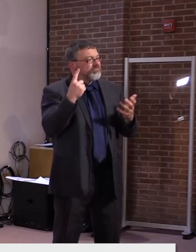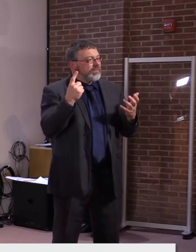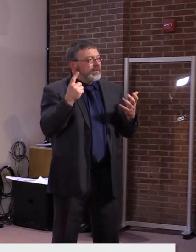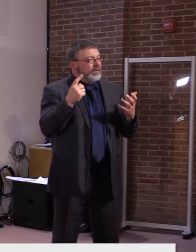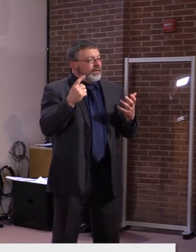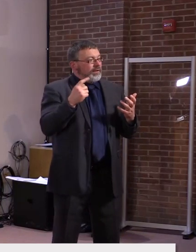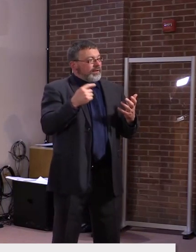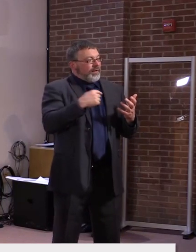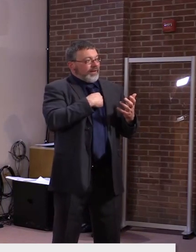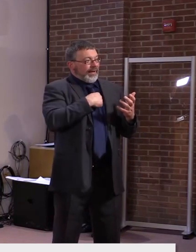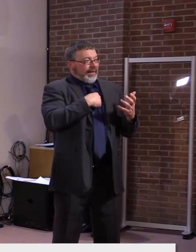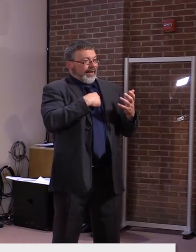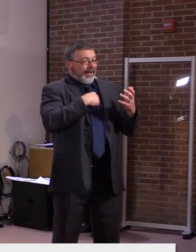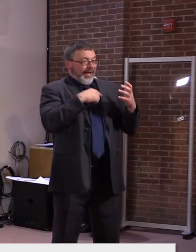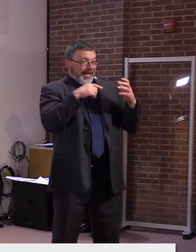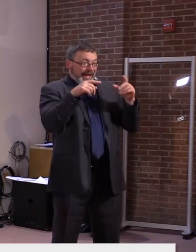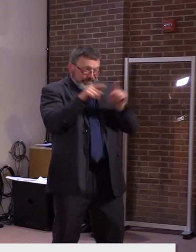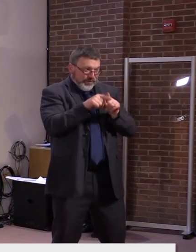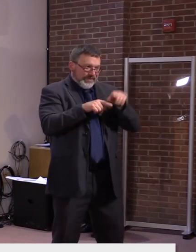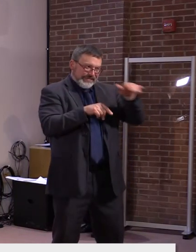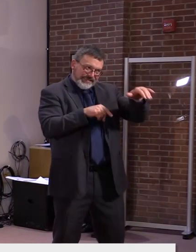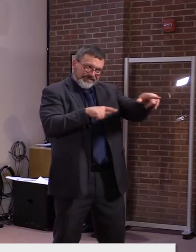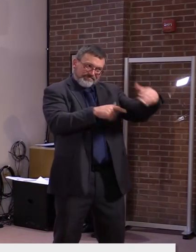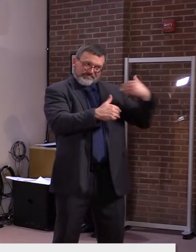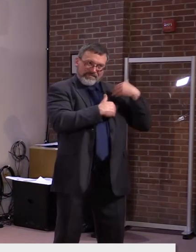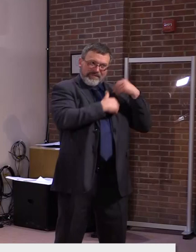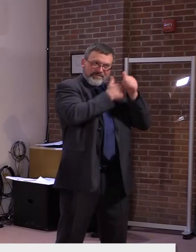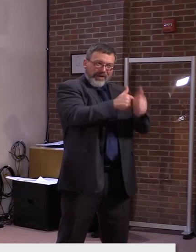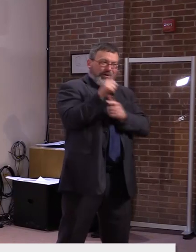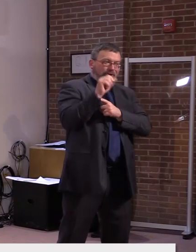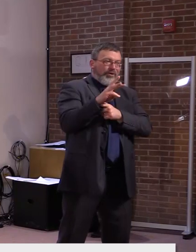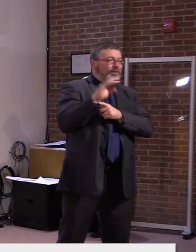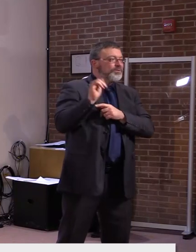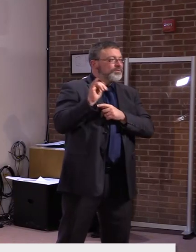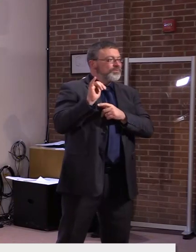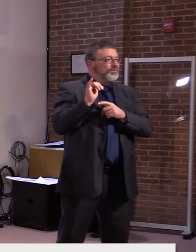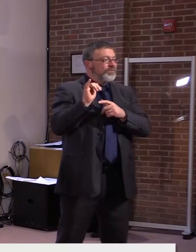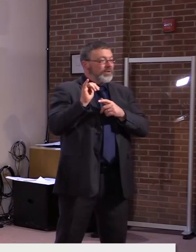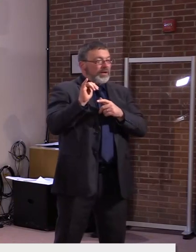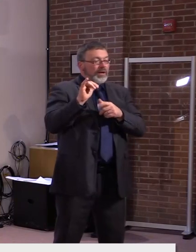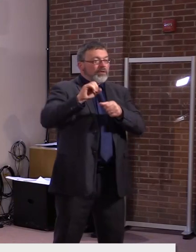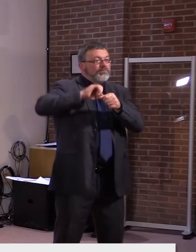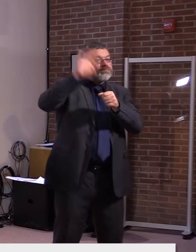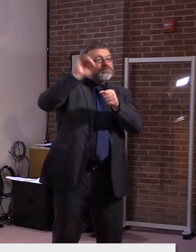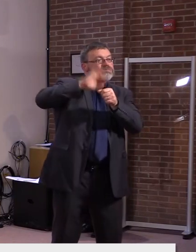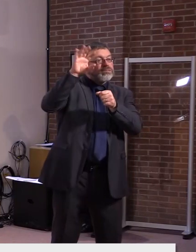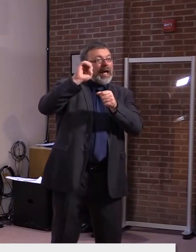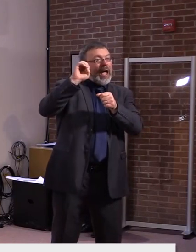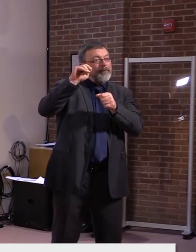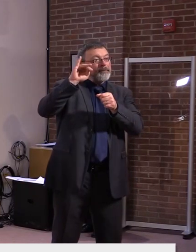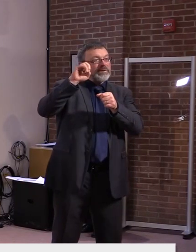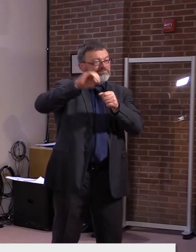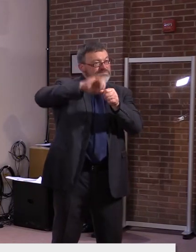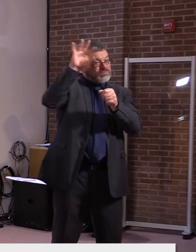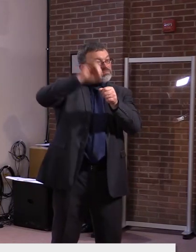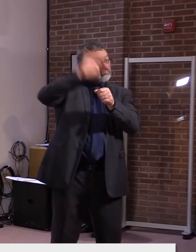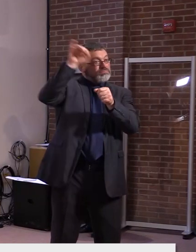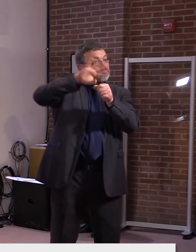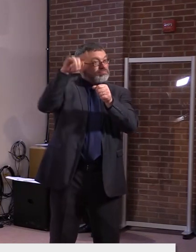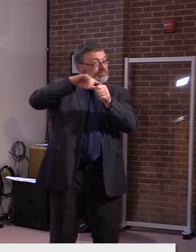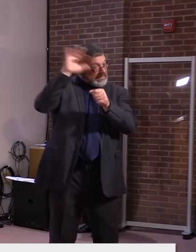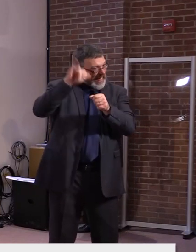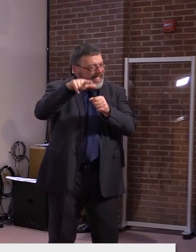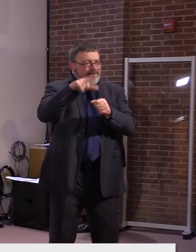be accountable for their carbon emissions. It's in the hands of the PUC. Secretary Moore can add to